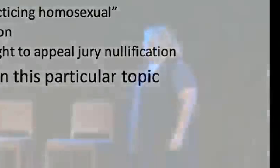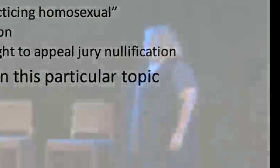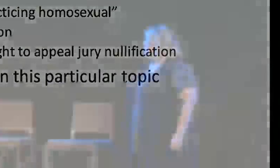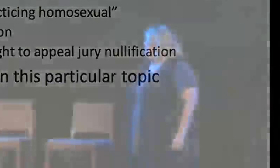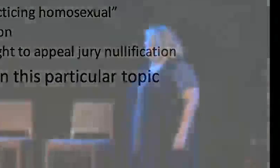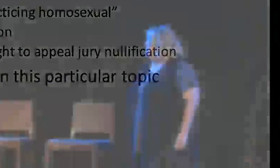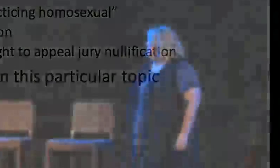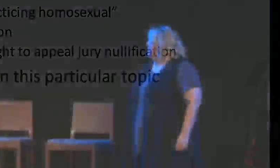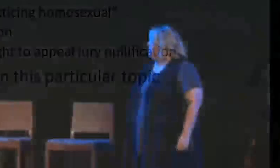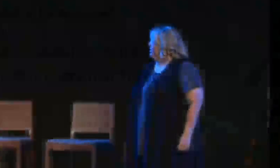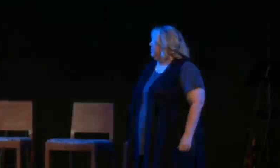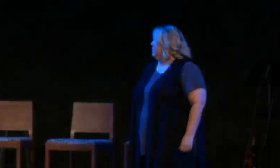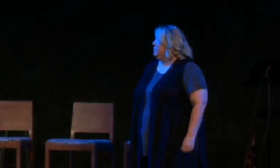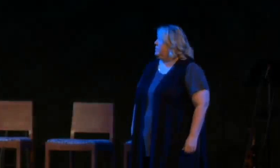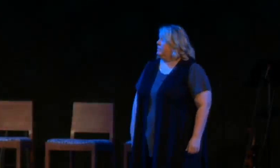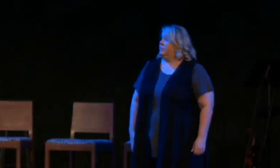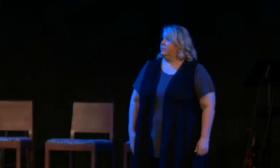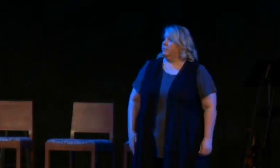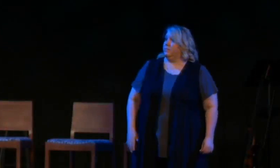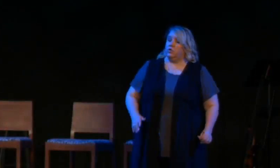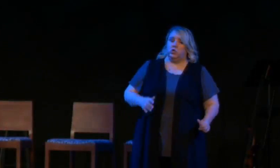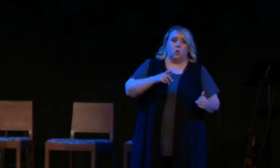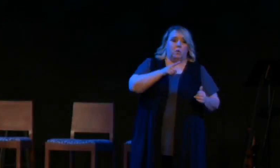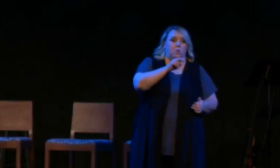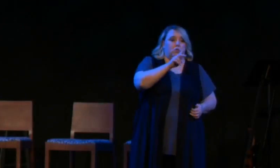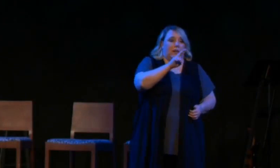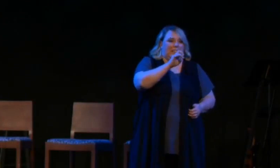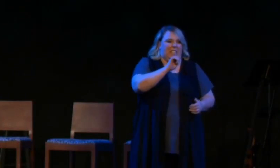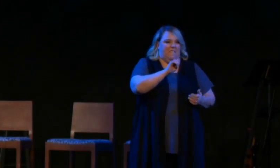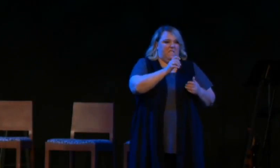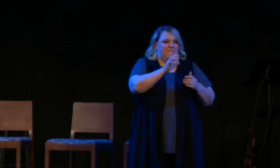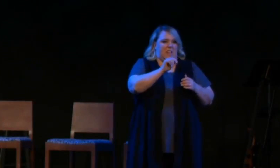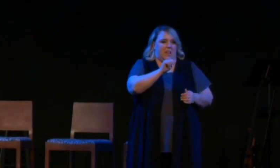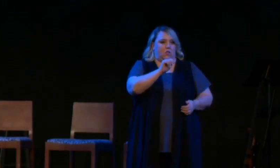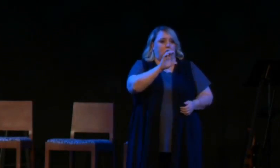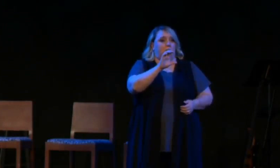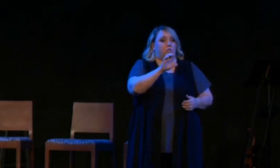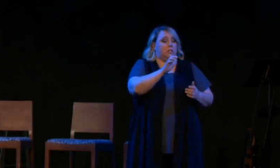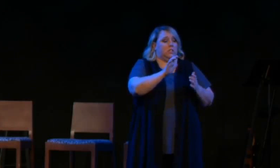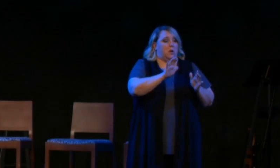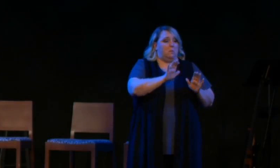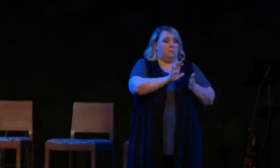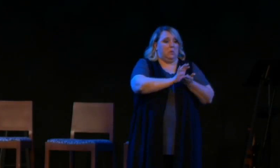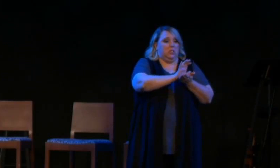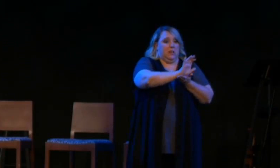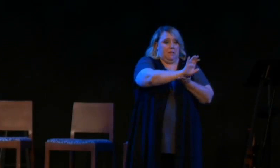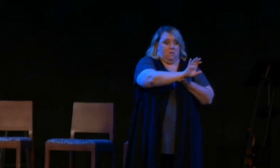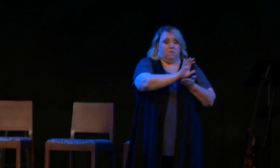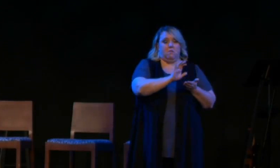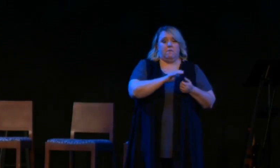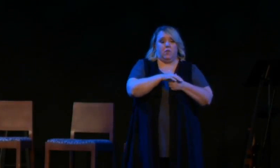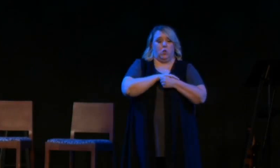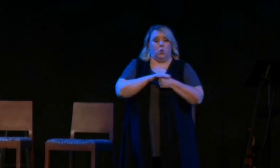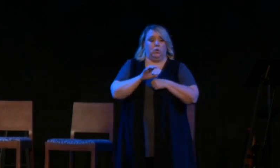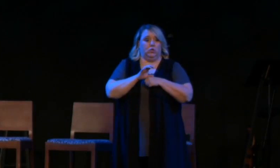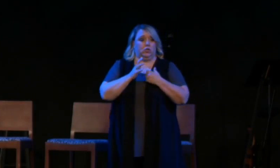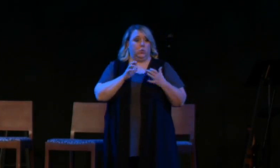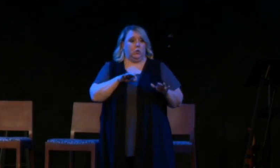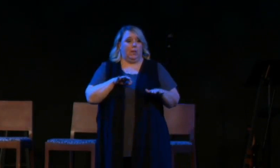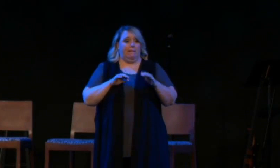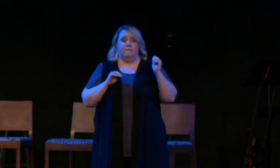So the progressive annual conferences are kind of pushed out graciously to this new denomination, and if a local church wants to